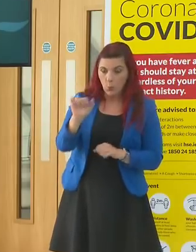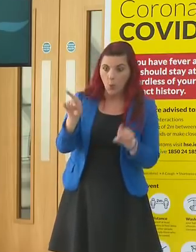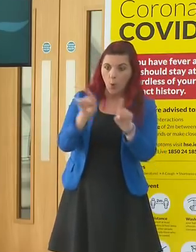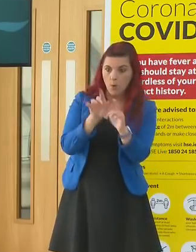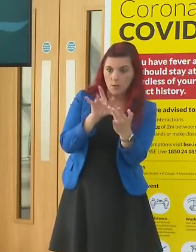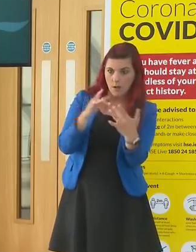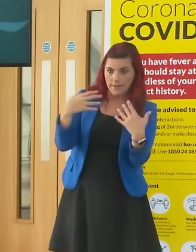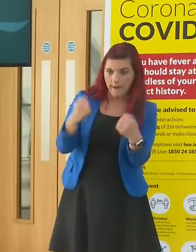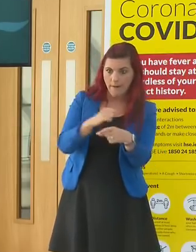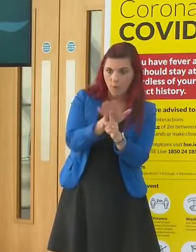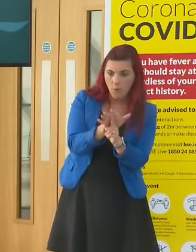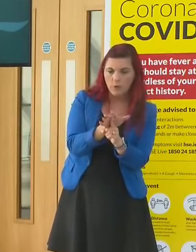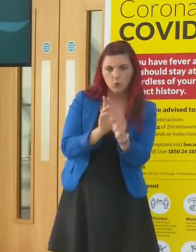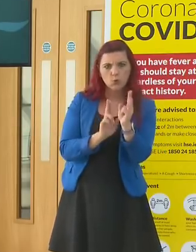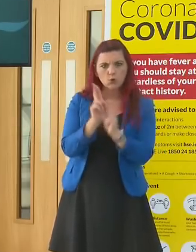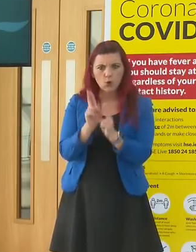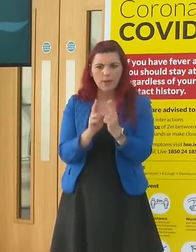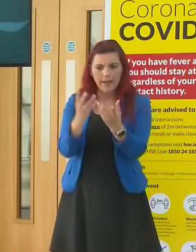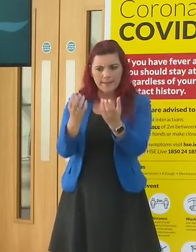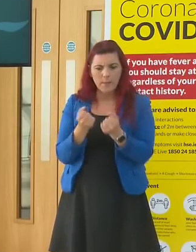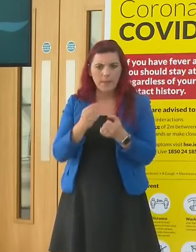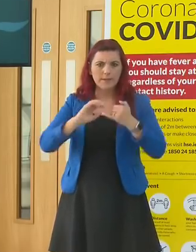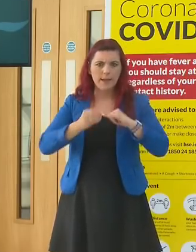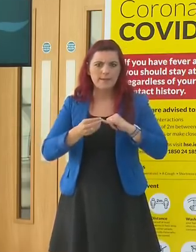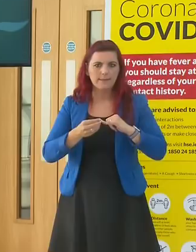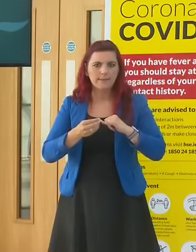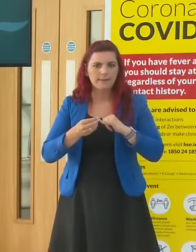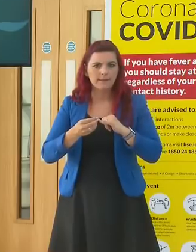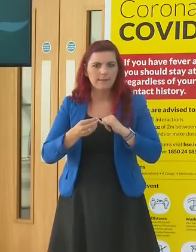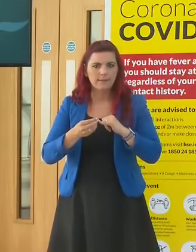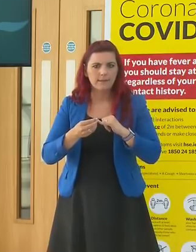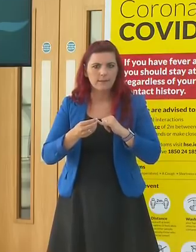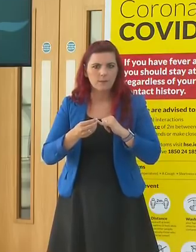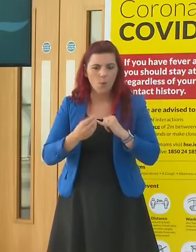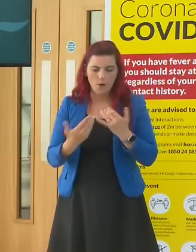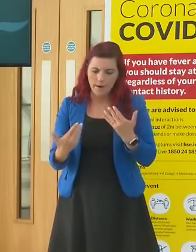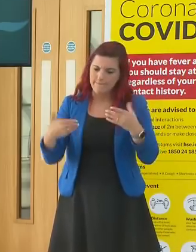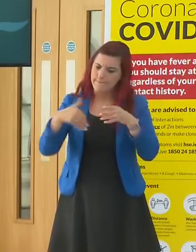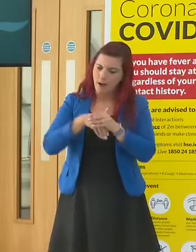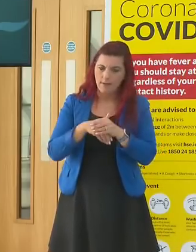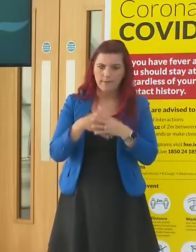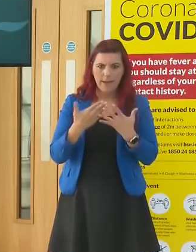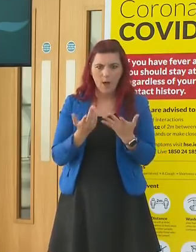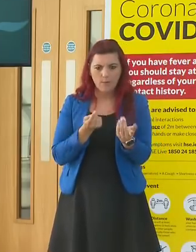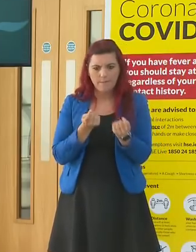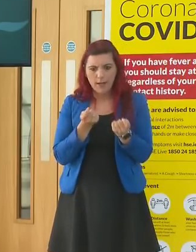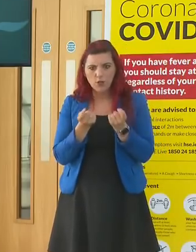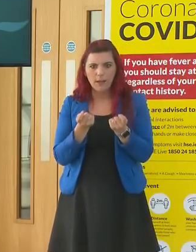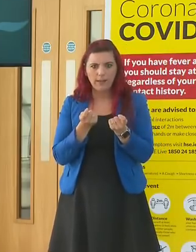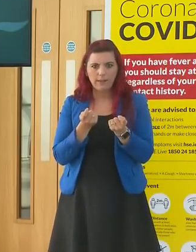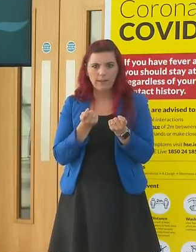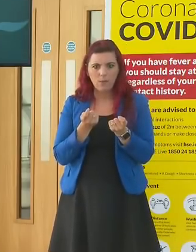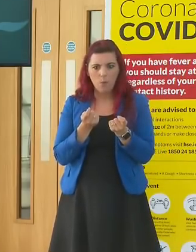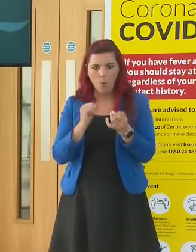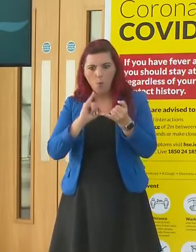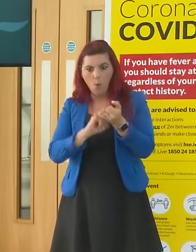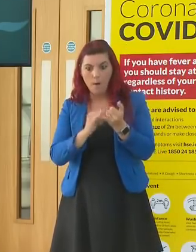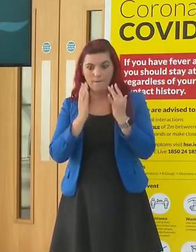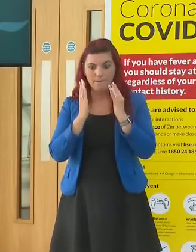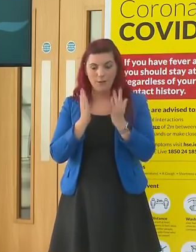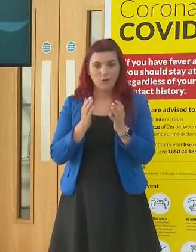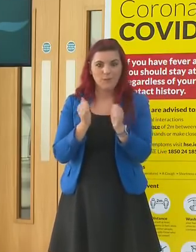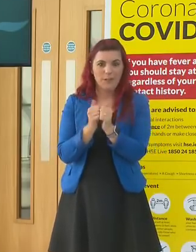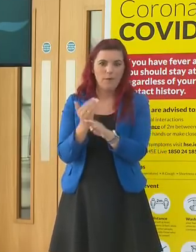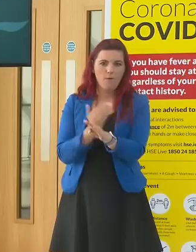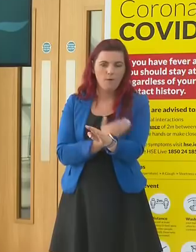We're one of the few countries who are actively involved in proactive management of close contacts. Staying